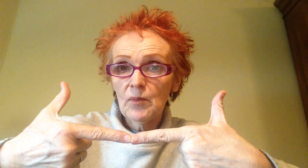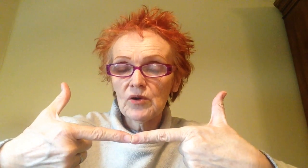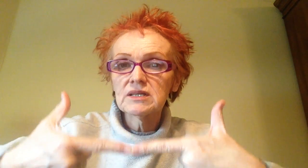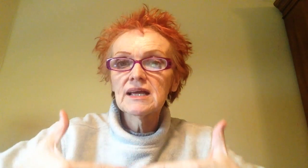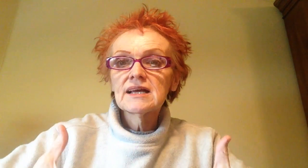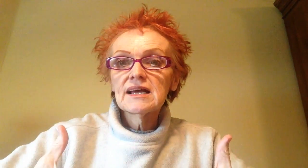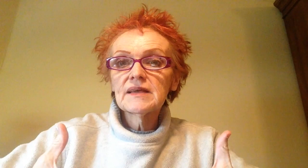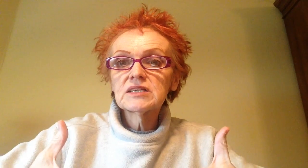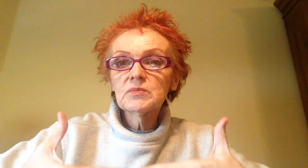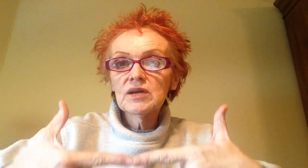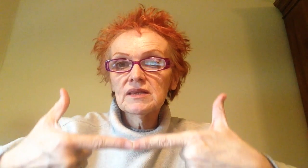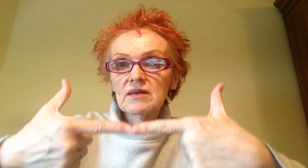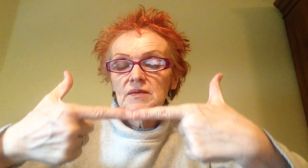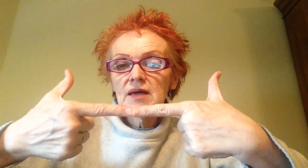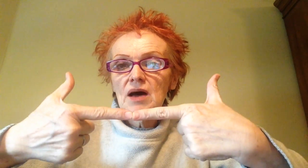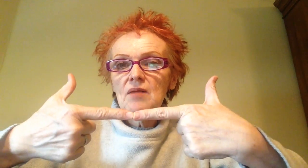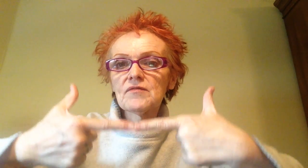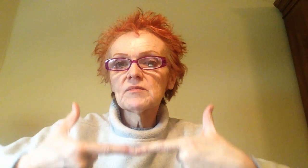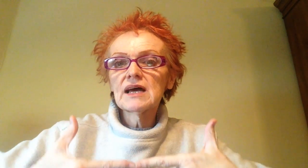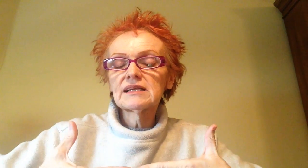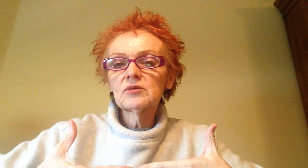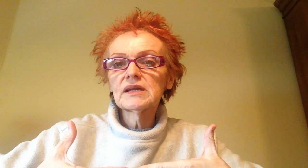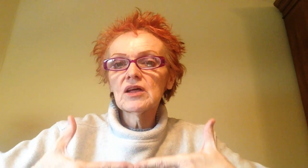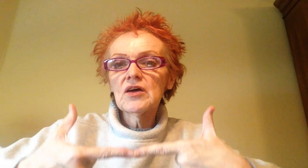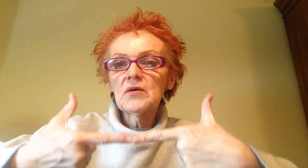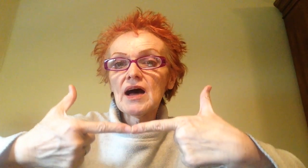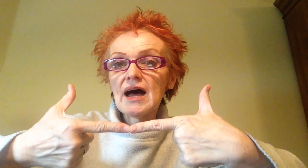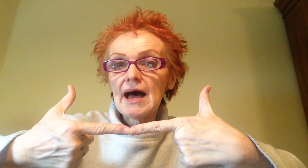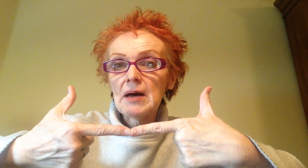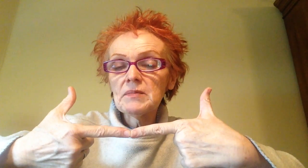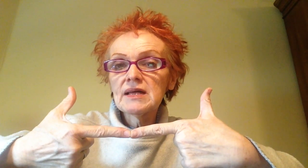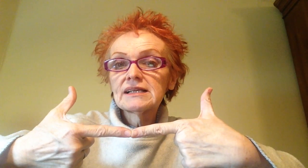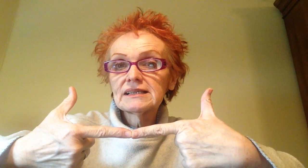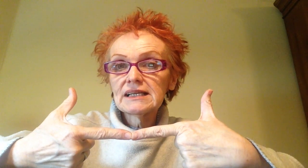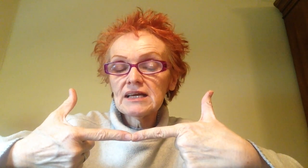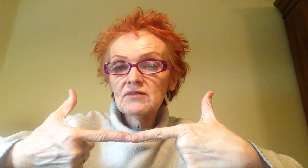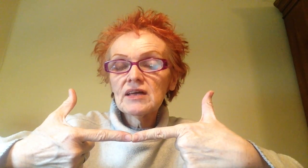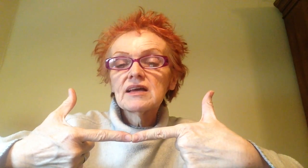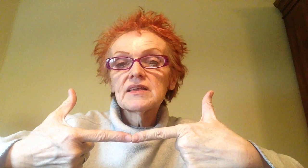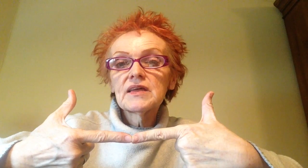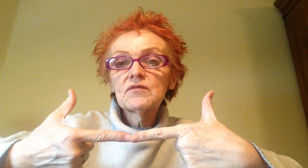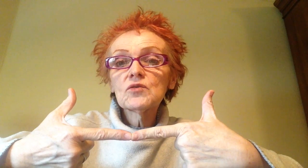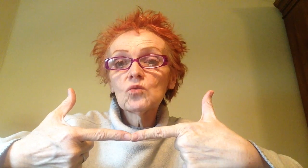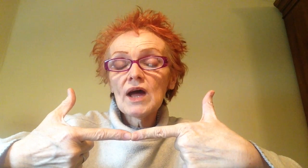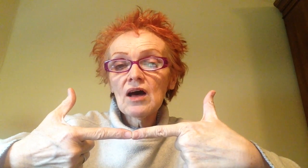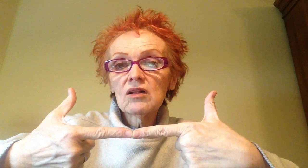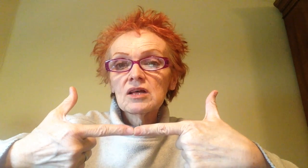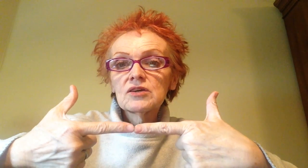upward. And then just bring them up from a little bit low up, live. And then for well, you're